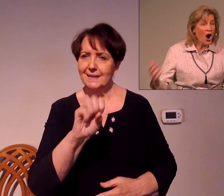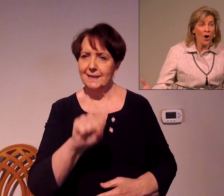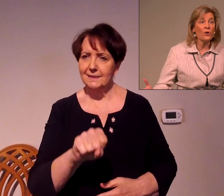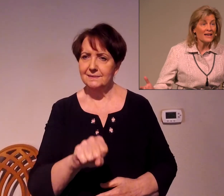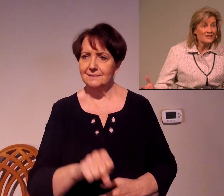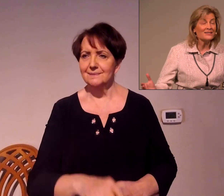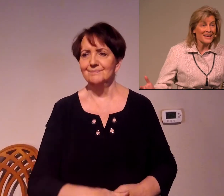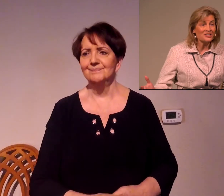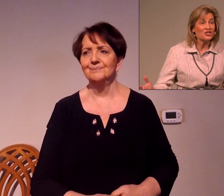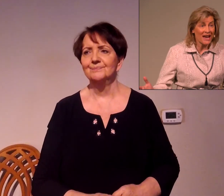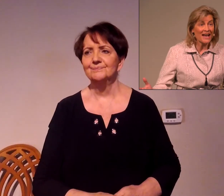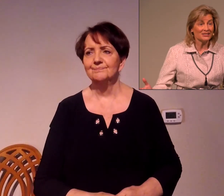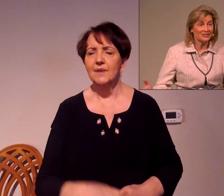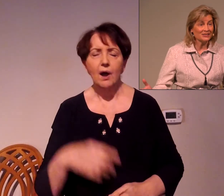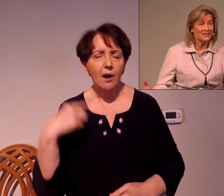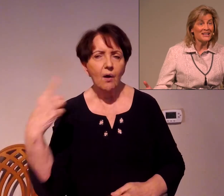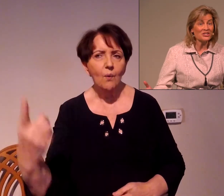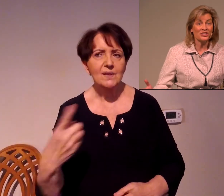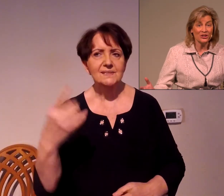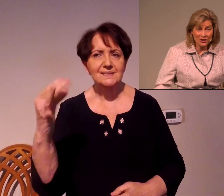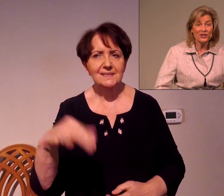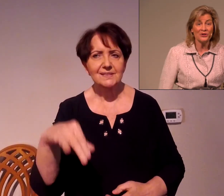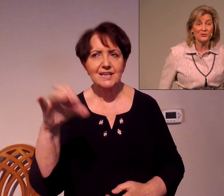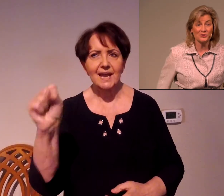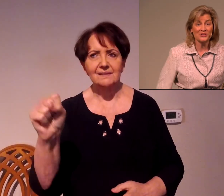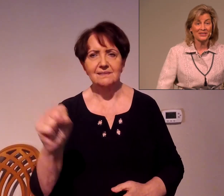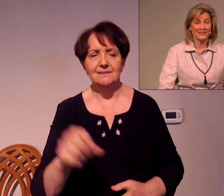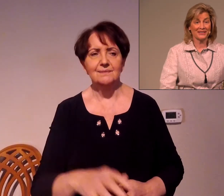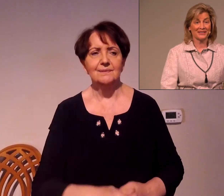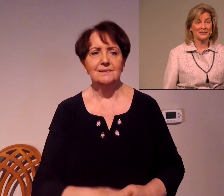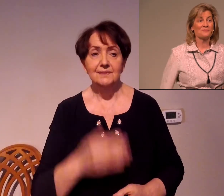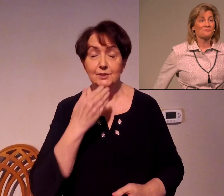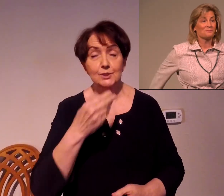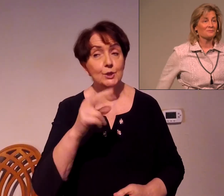It always says yes. That's the good news.